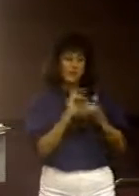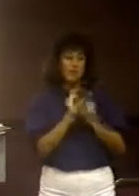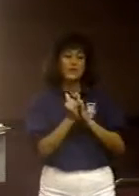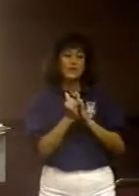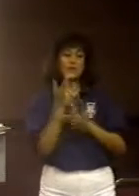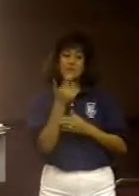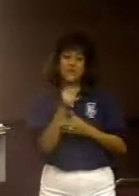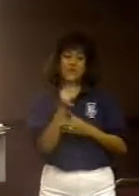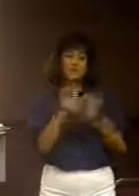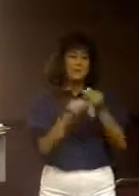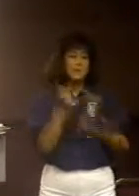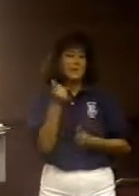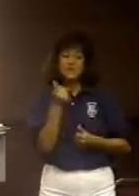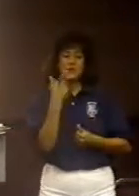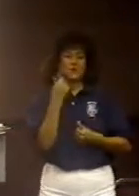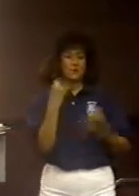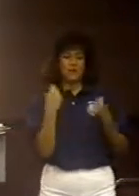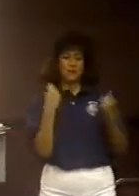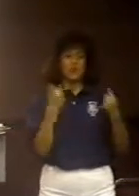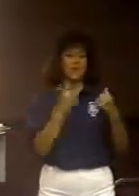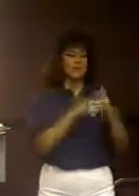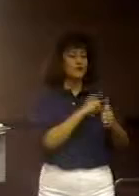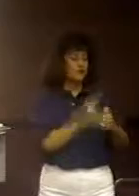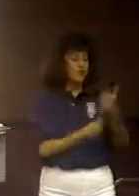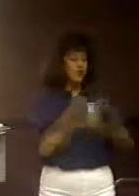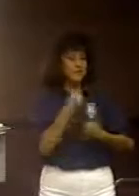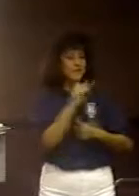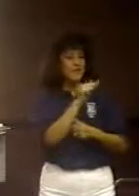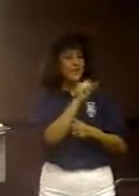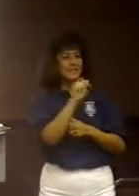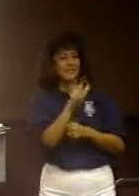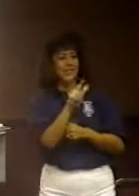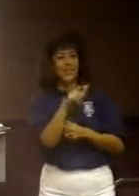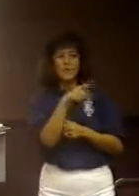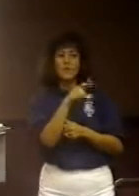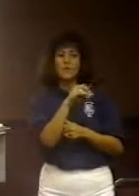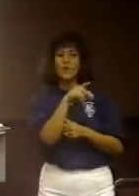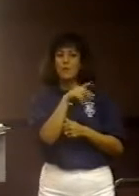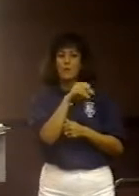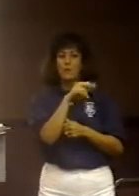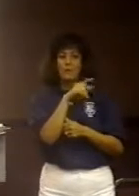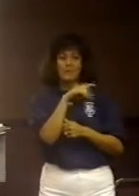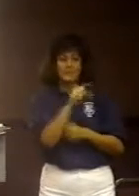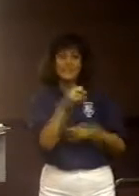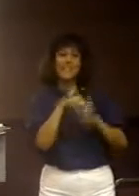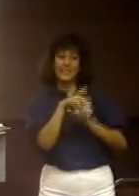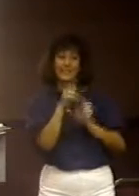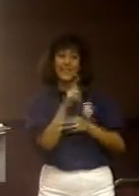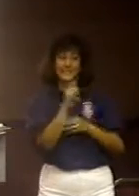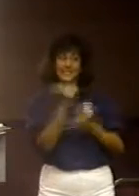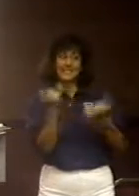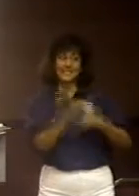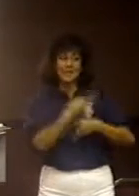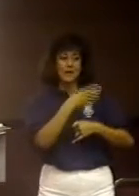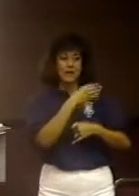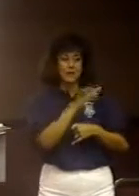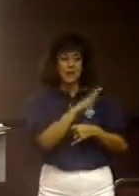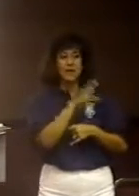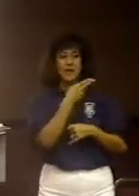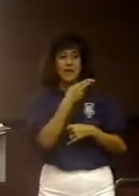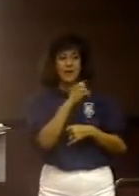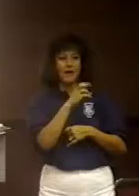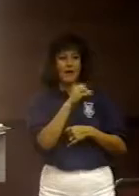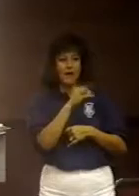most, the strongest ASL proponents in the United States today. Bob